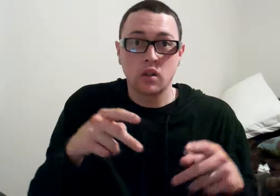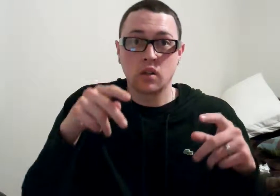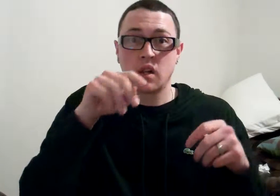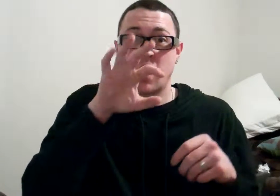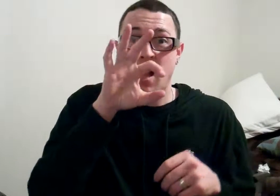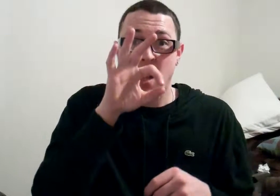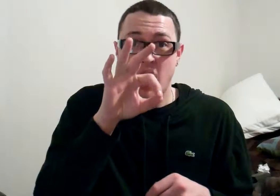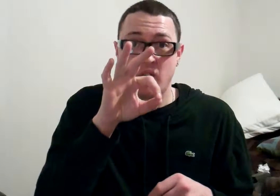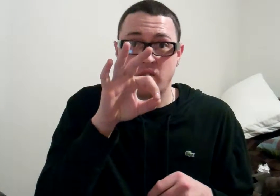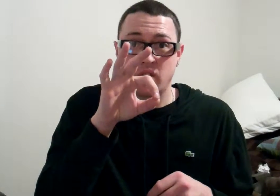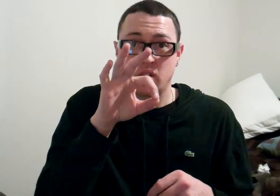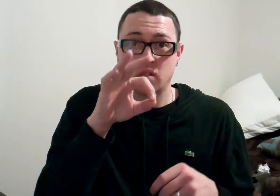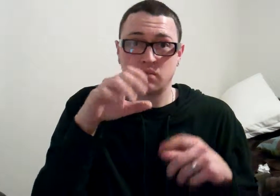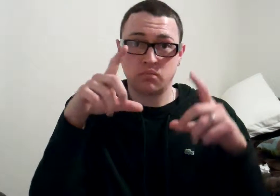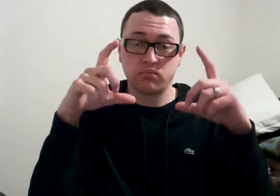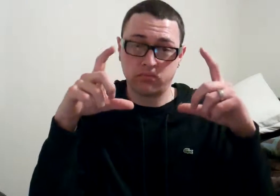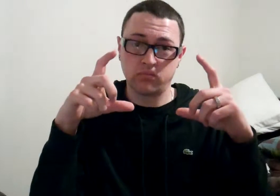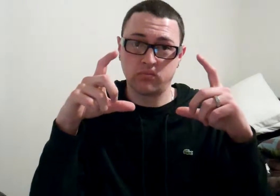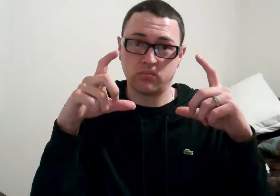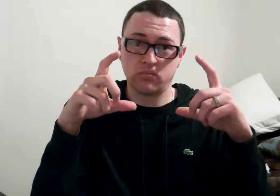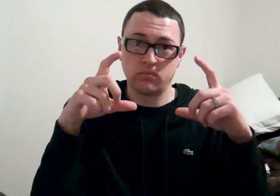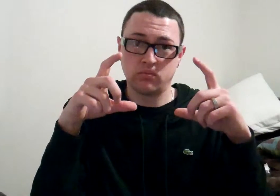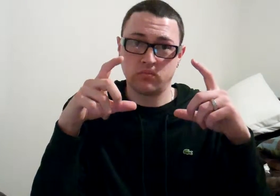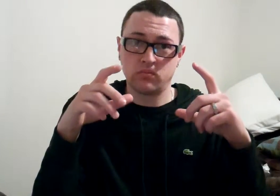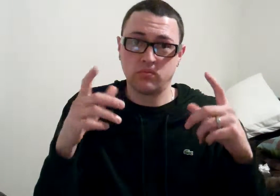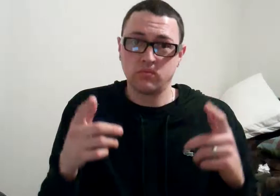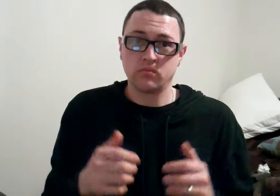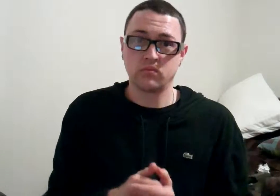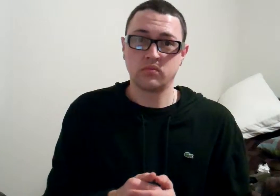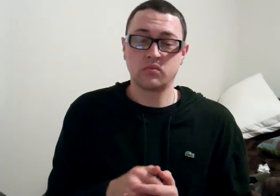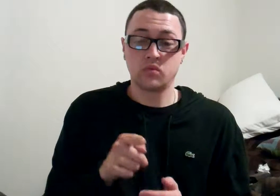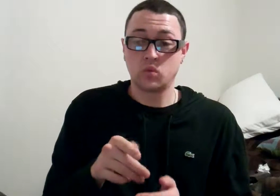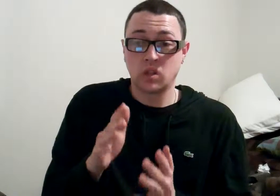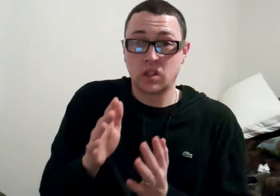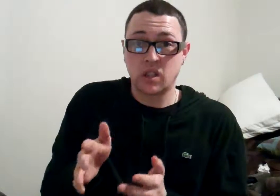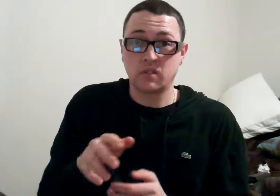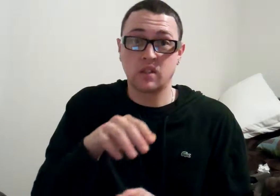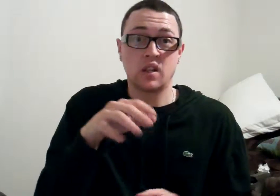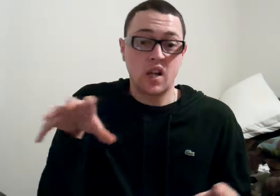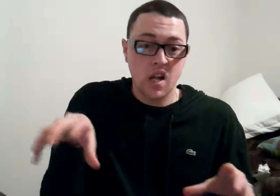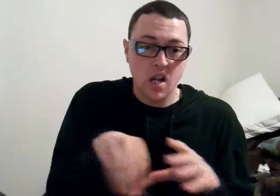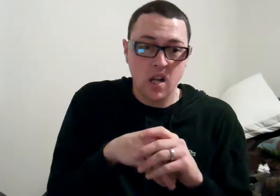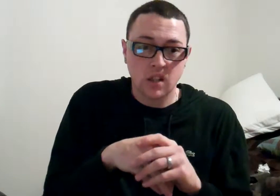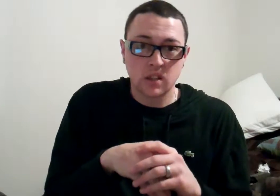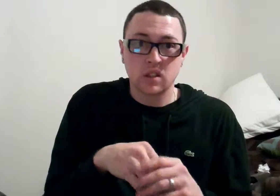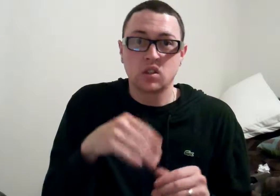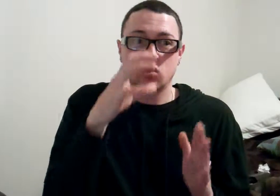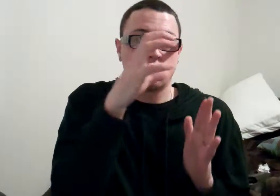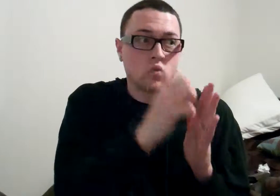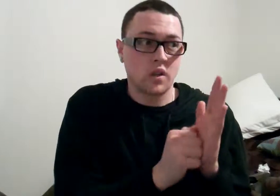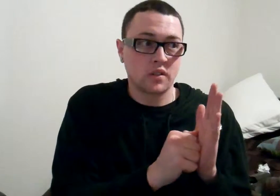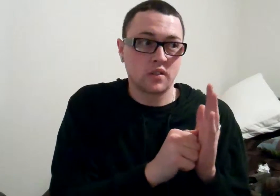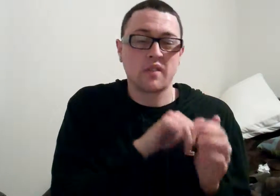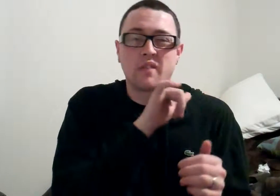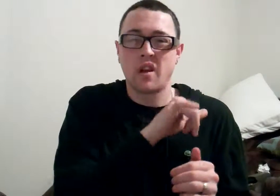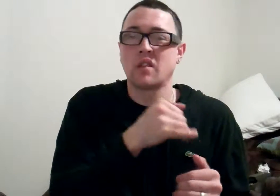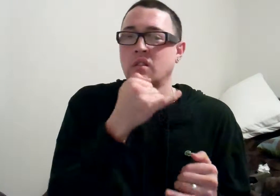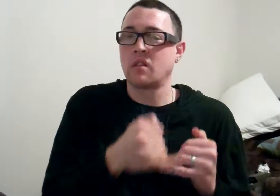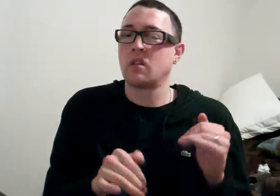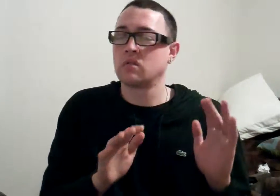then all you're going to have left are adding and subtracting, so then you're going to just do that last. Okay, and then you'll get your answer that